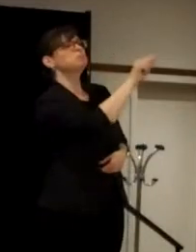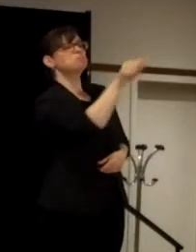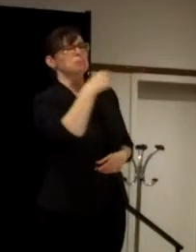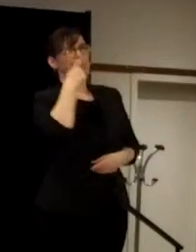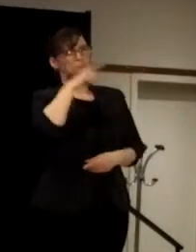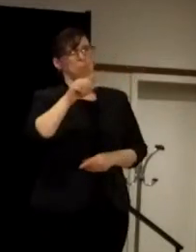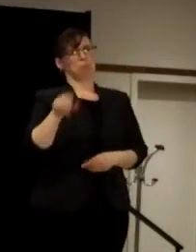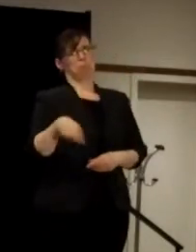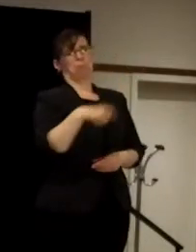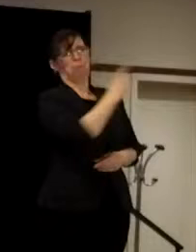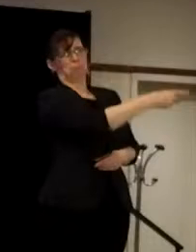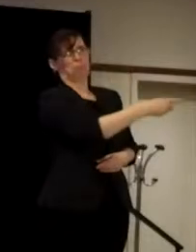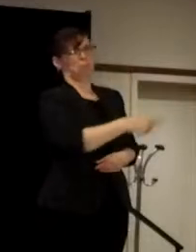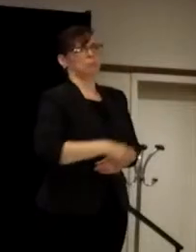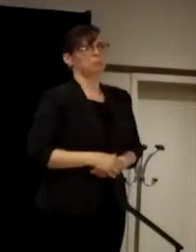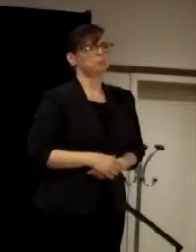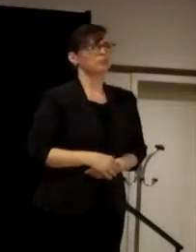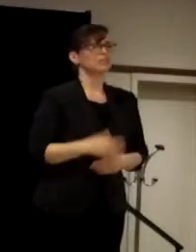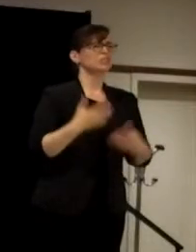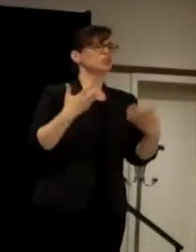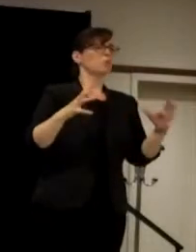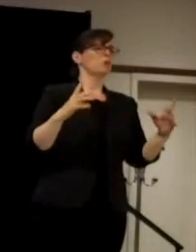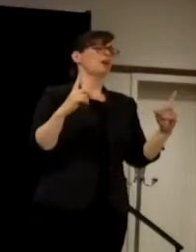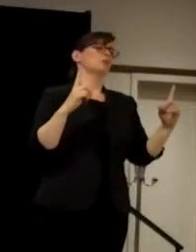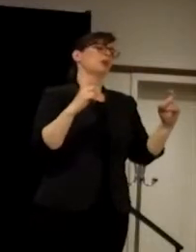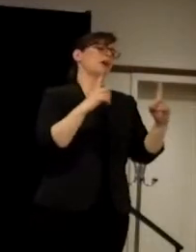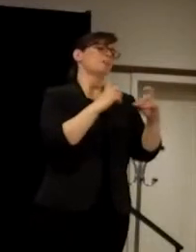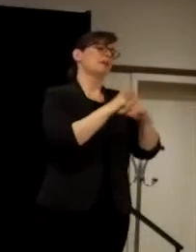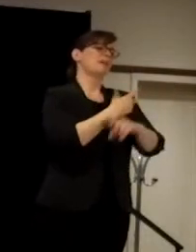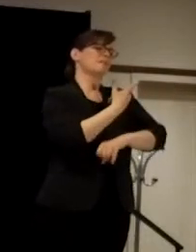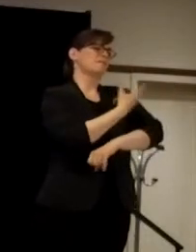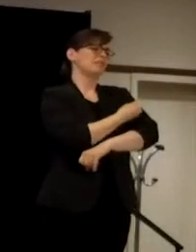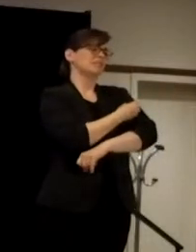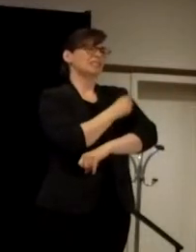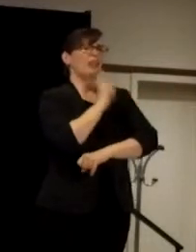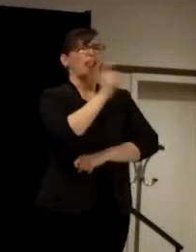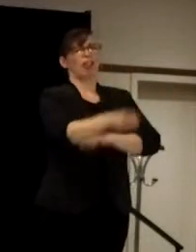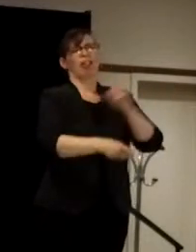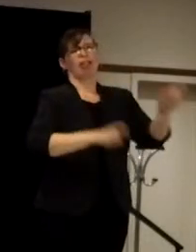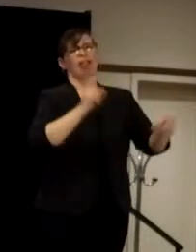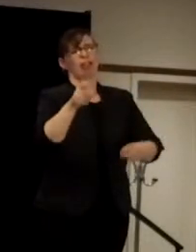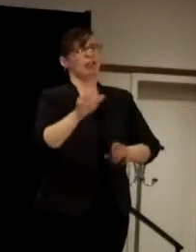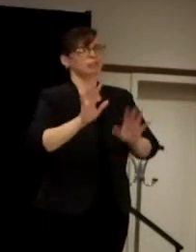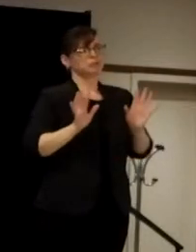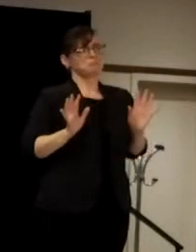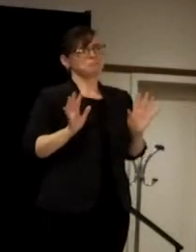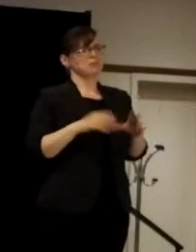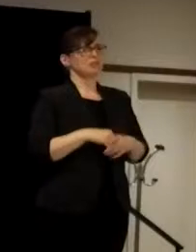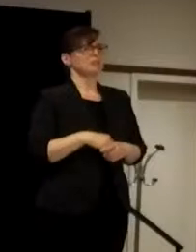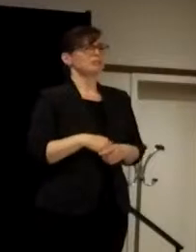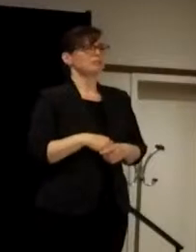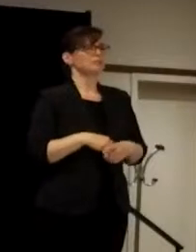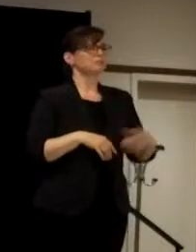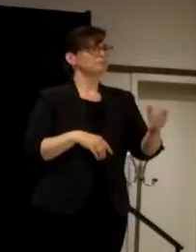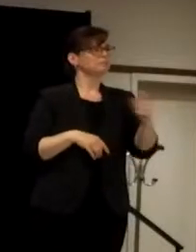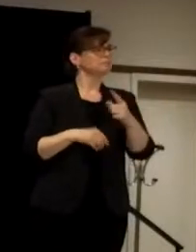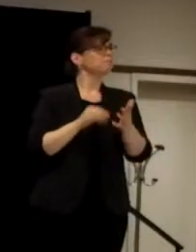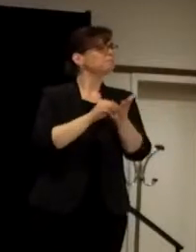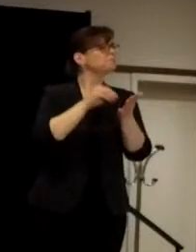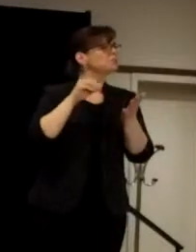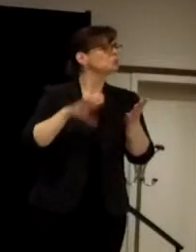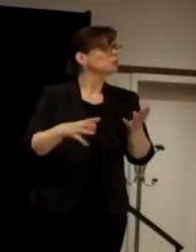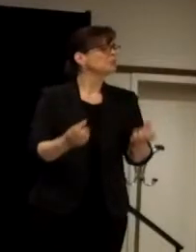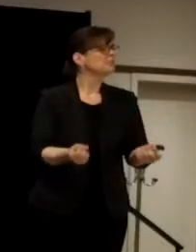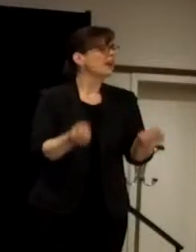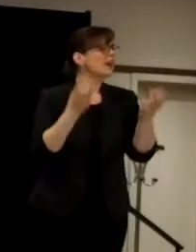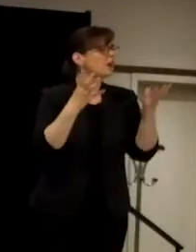a less complicated vaccine to actually administer. So how many students will be vaccinated then on Thursday at the